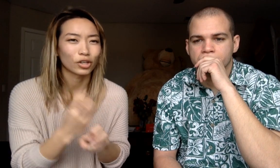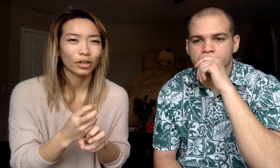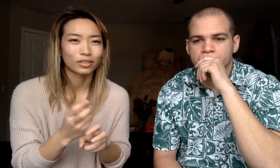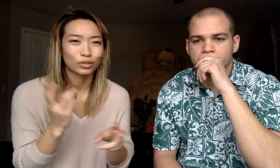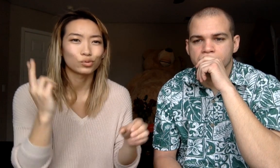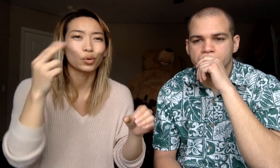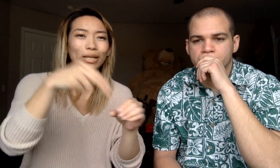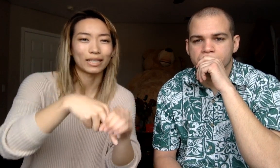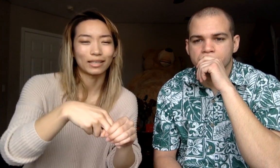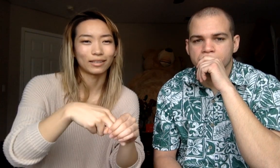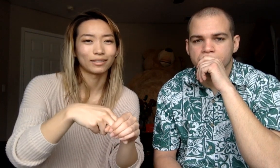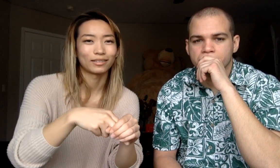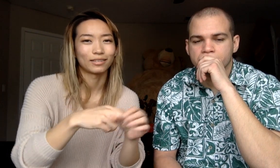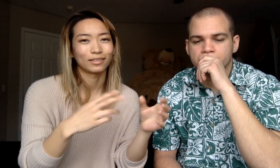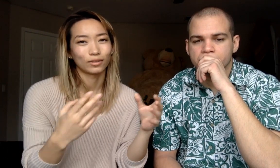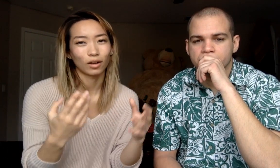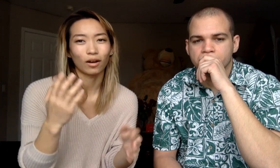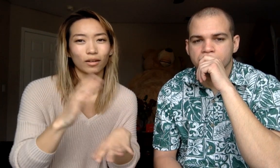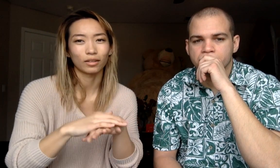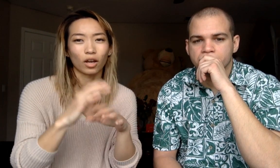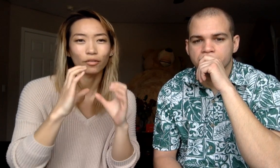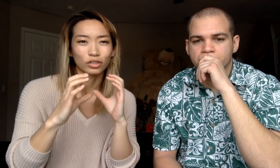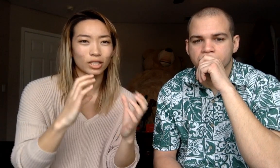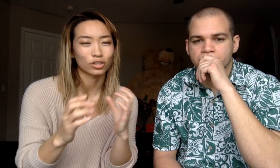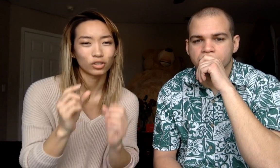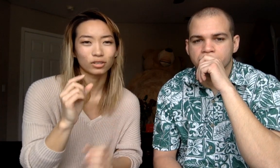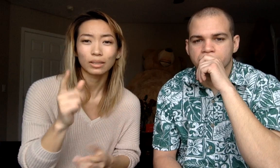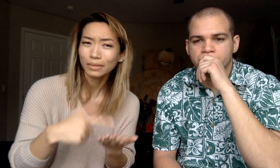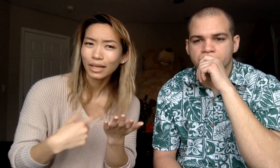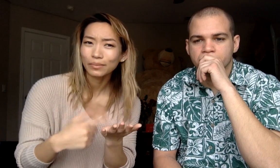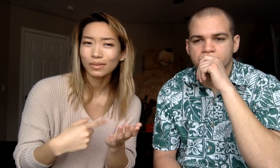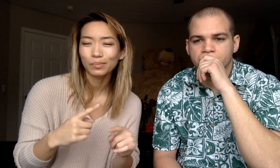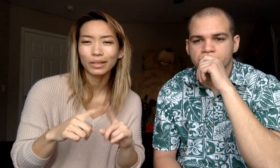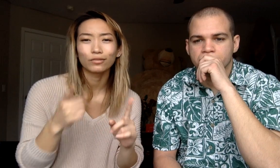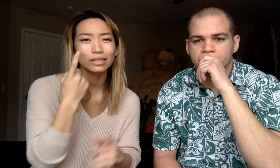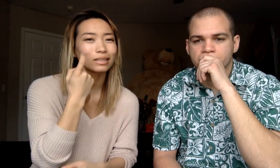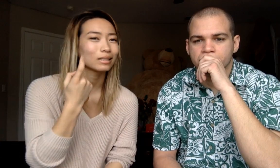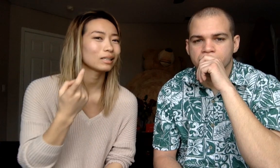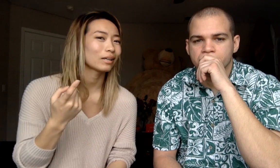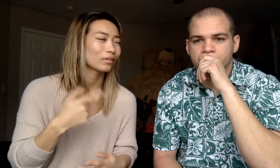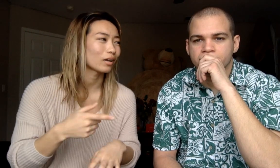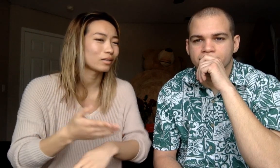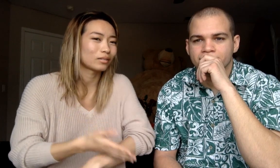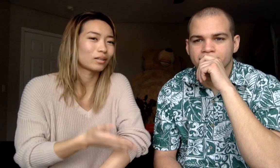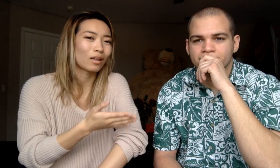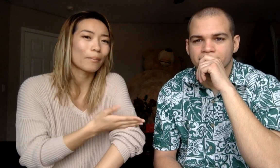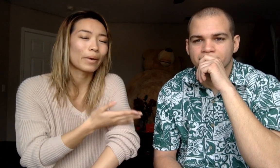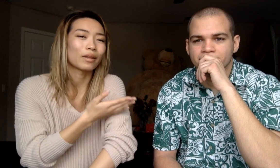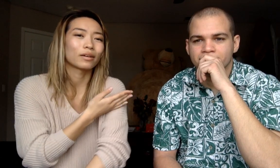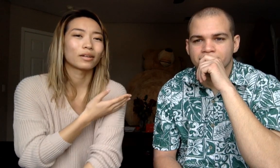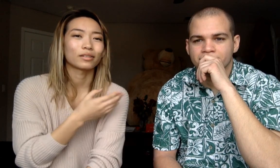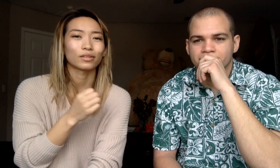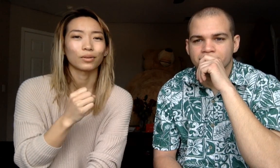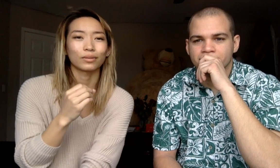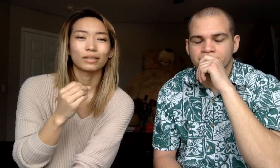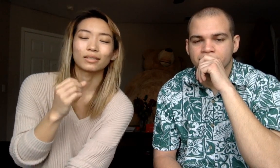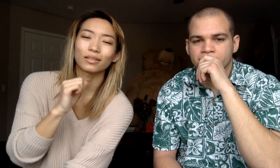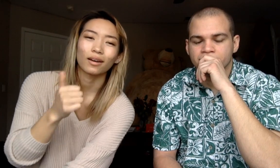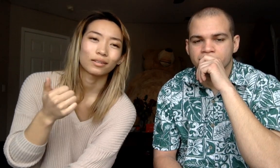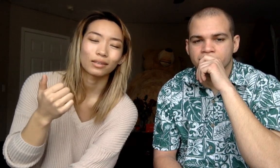to join in on the conversation sometimes. But recently I've gotten a lot better, so it's not that big of